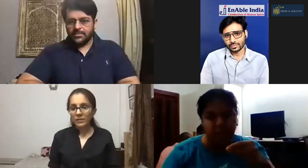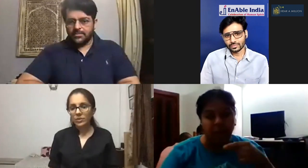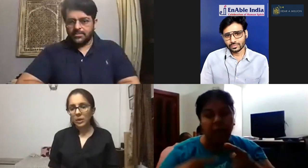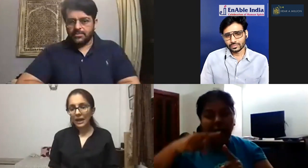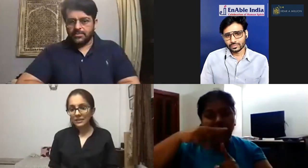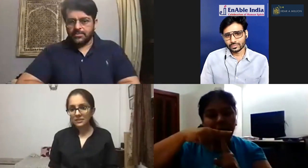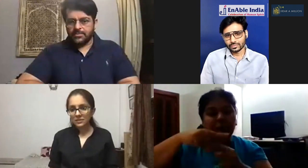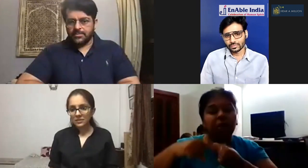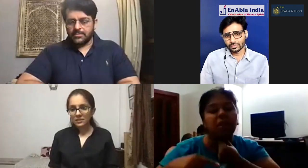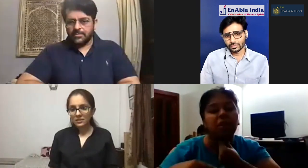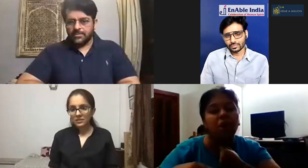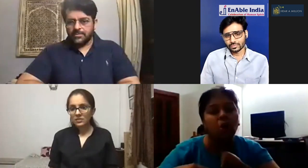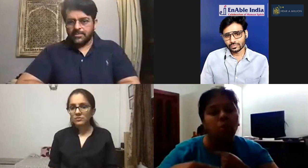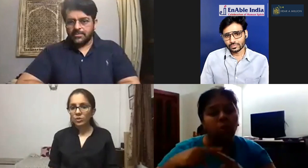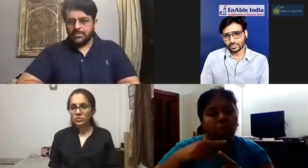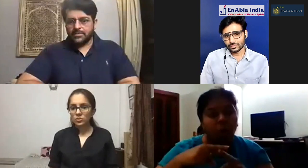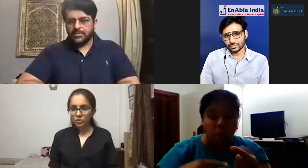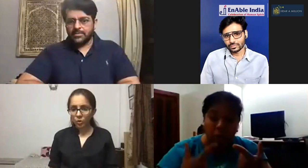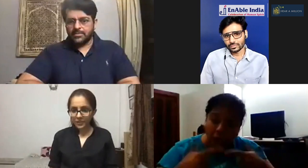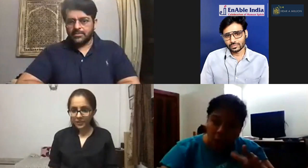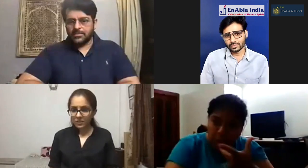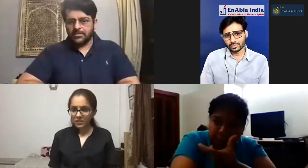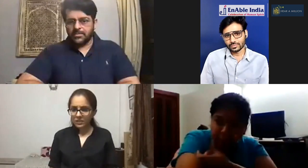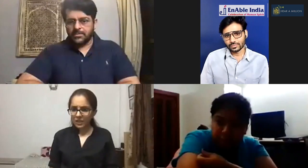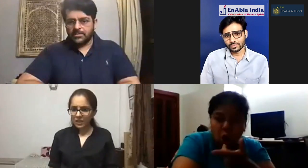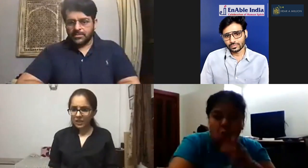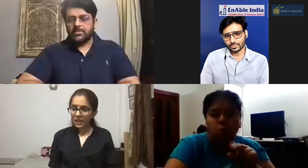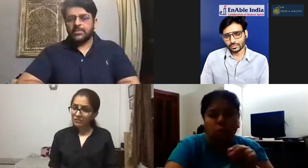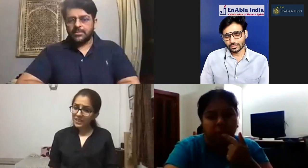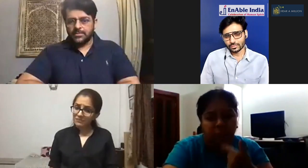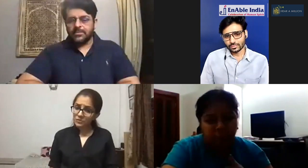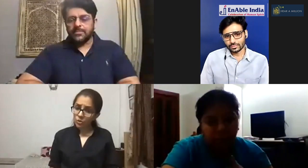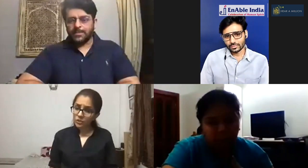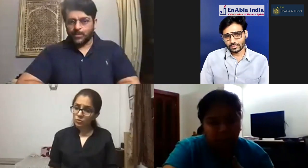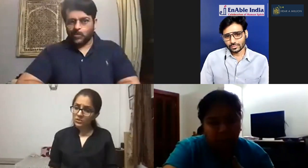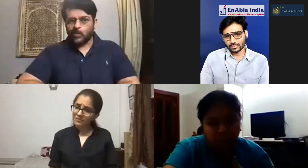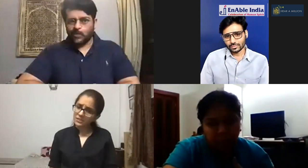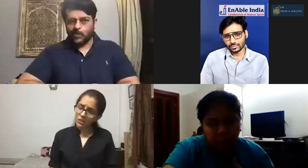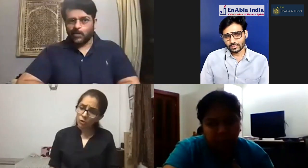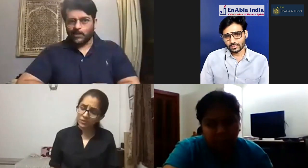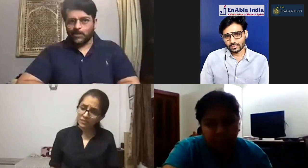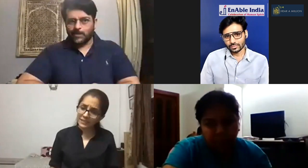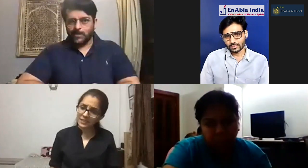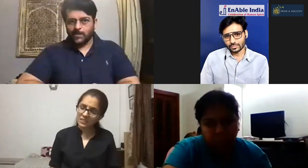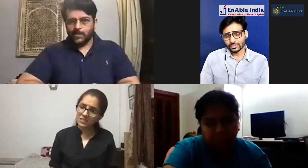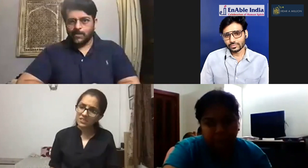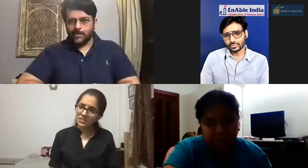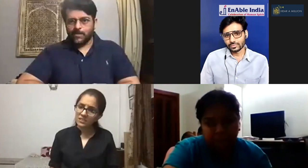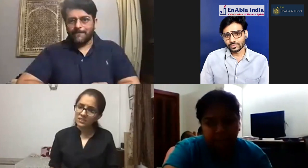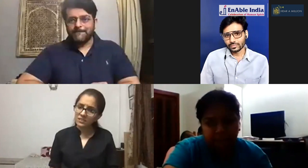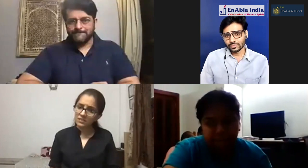So I want to ask for throat. If we have throat issues, can we still go for the vaccine?